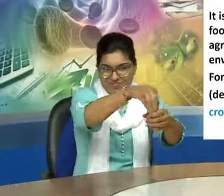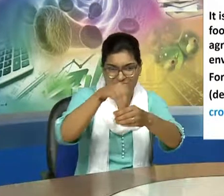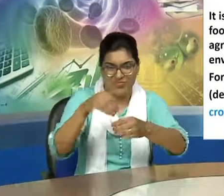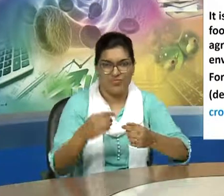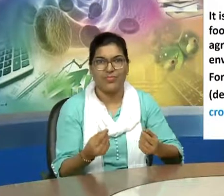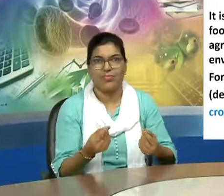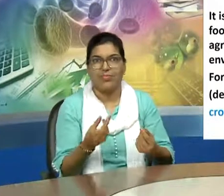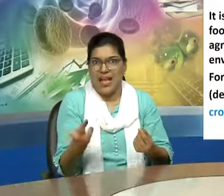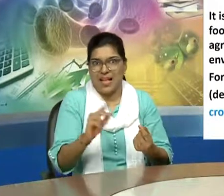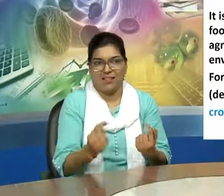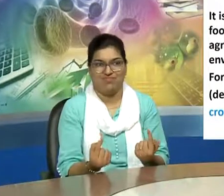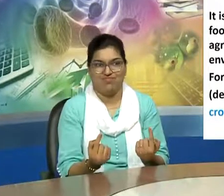However,